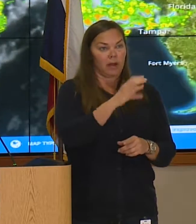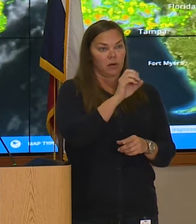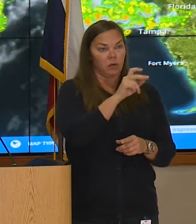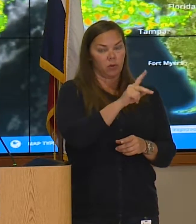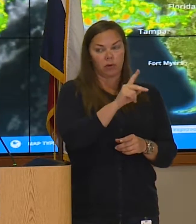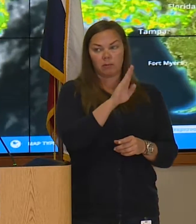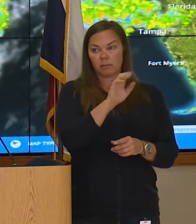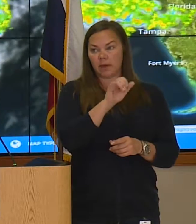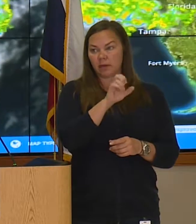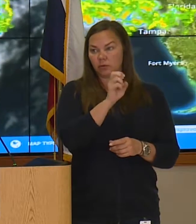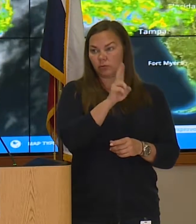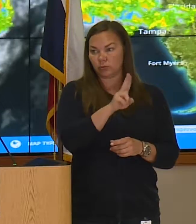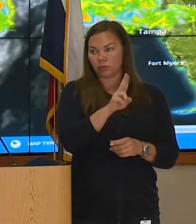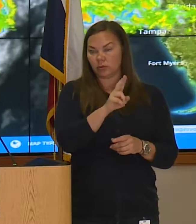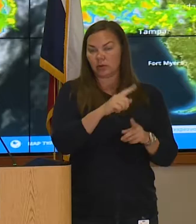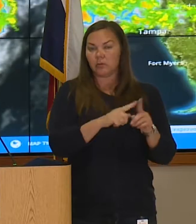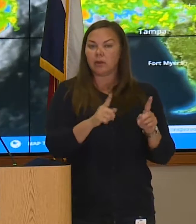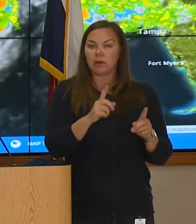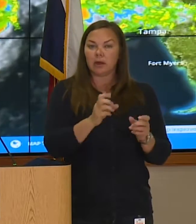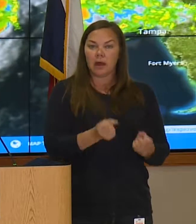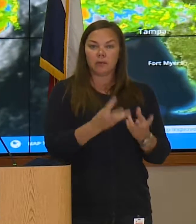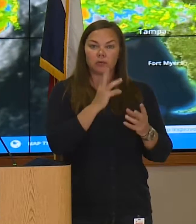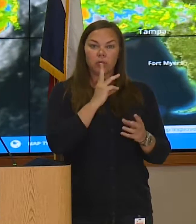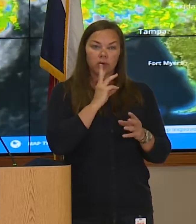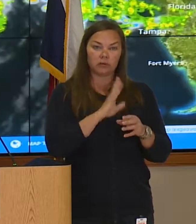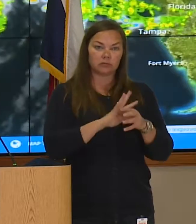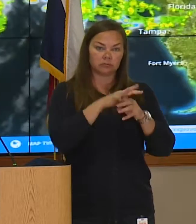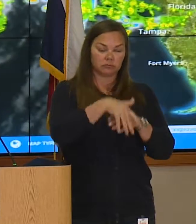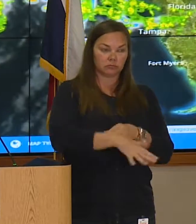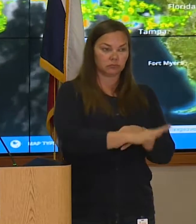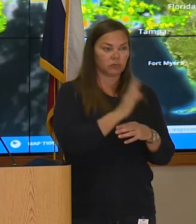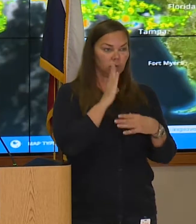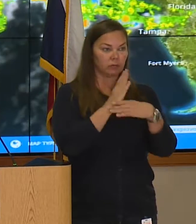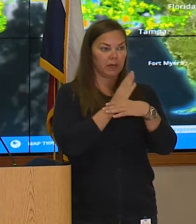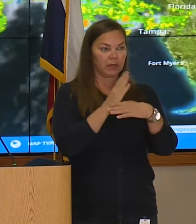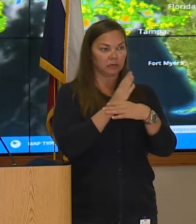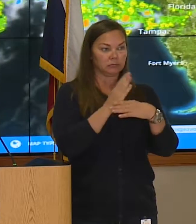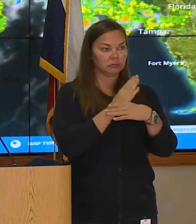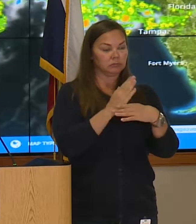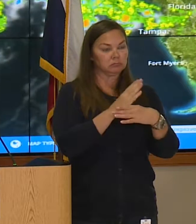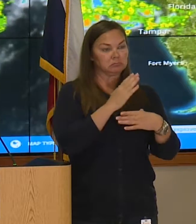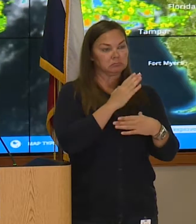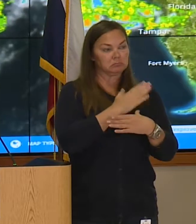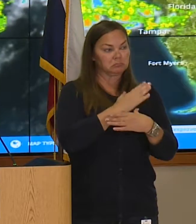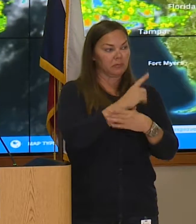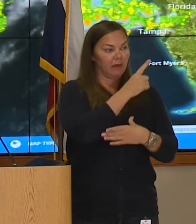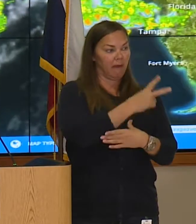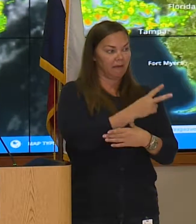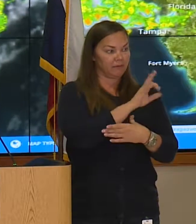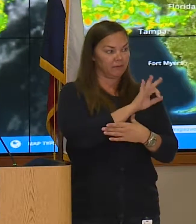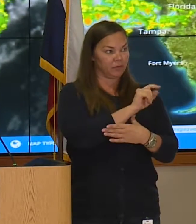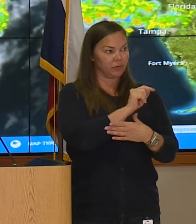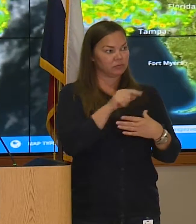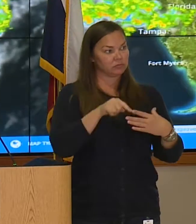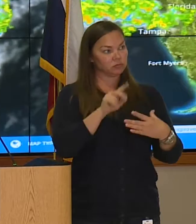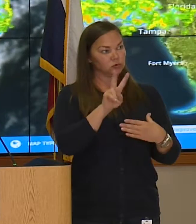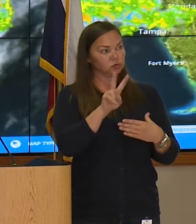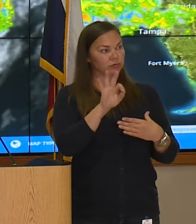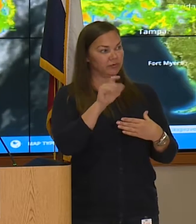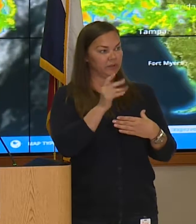flow depths of the migrating overflows will range between approximately a half a foot to 2